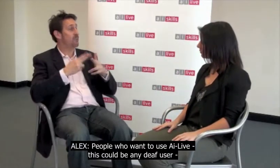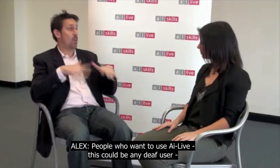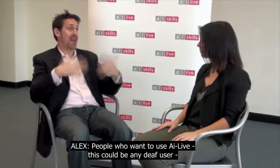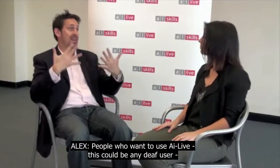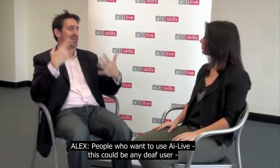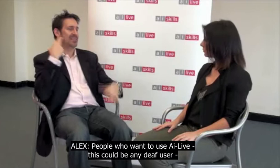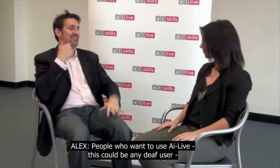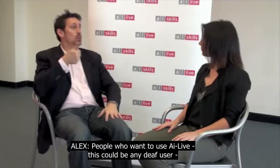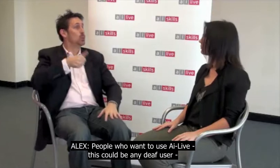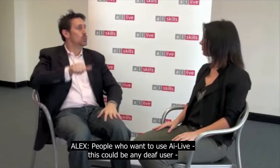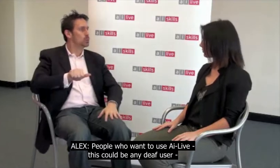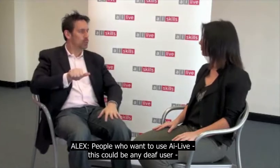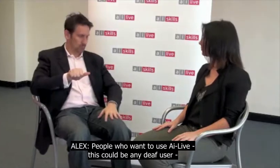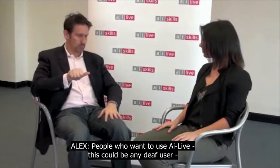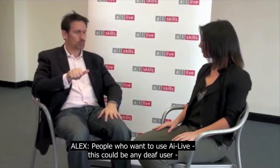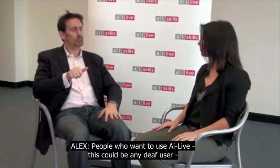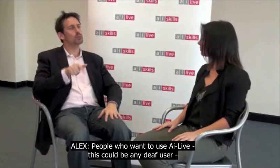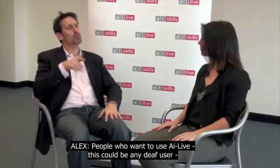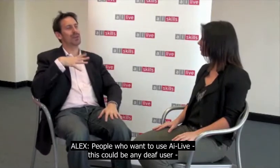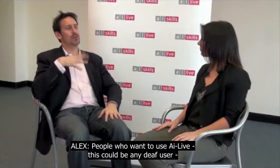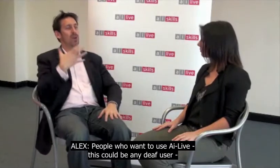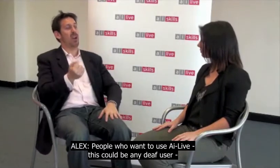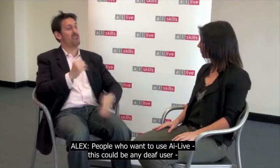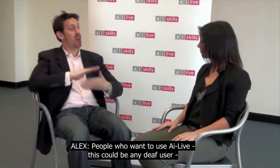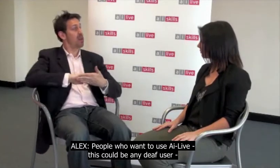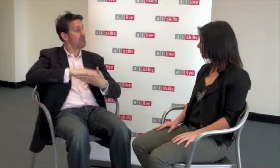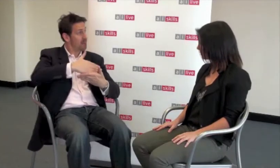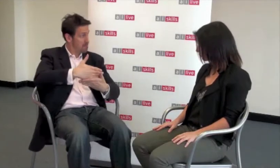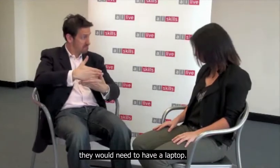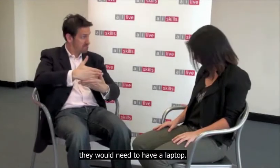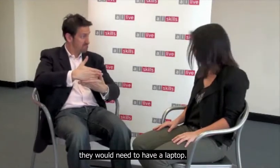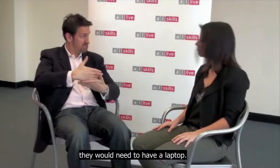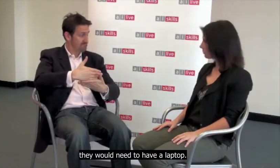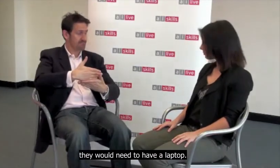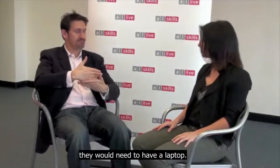People who want to use AI Live, this could be any deaf user, they would need to have a laptop.